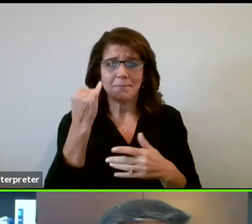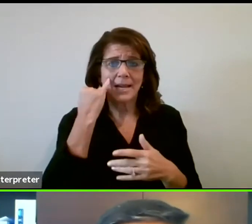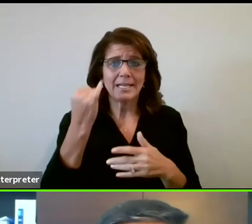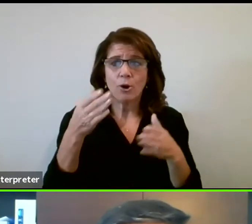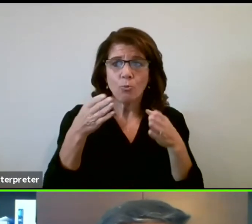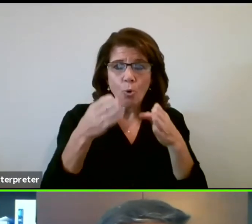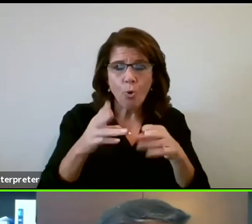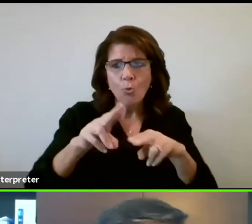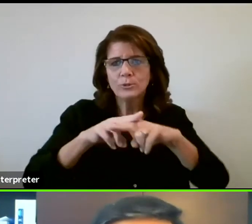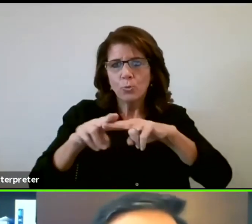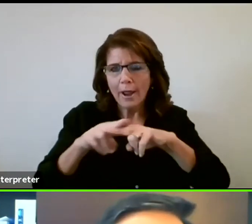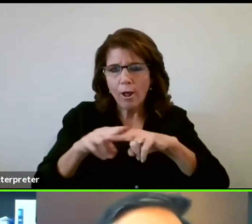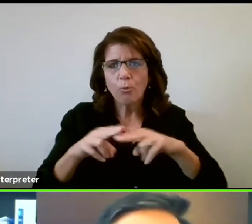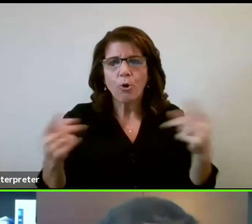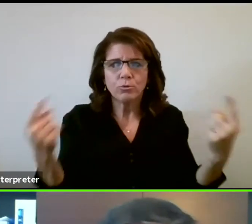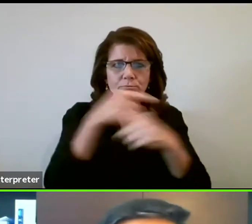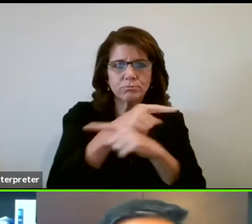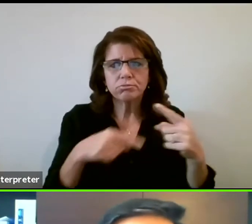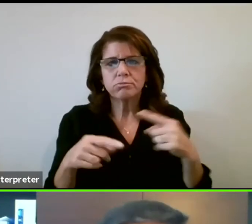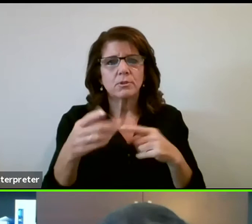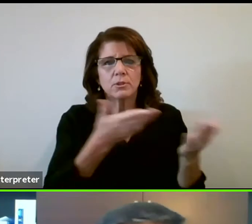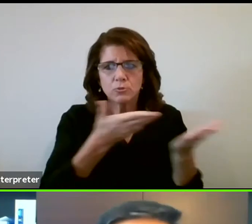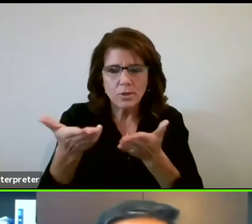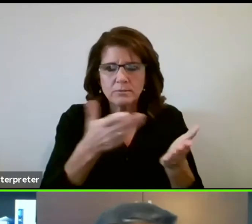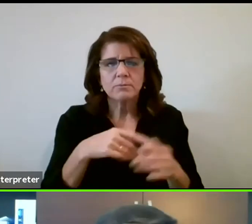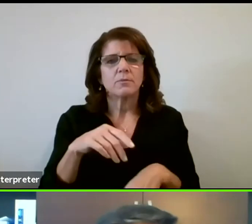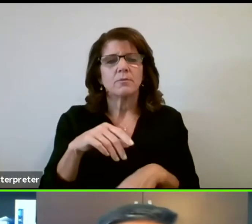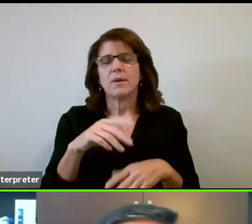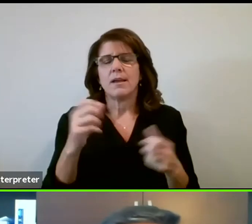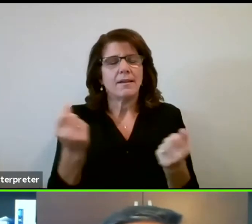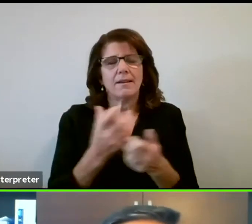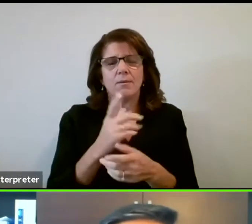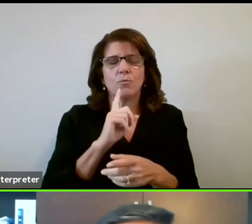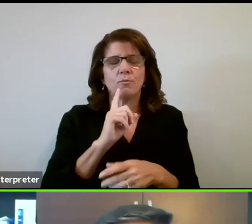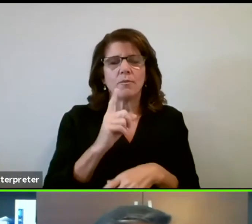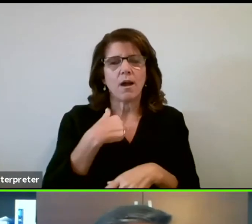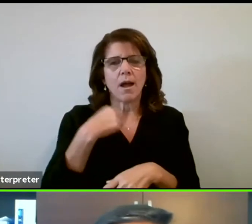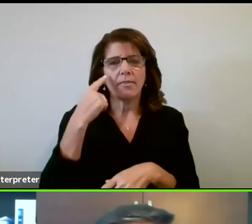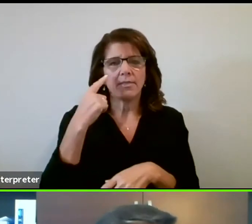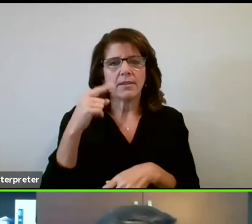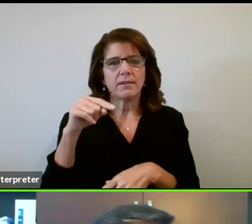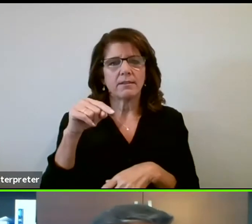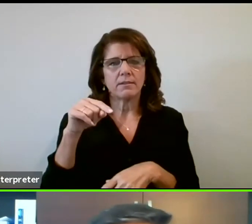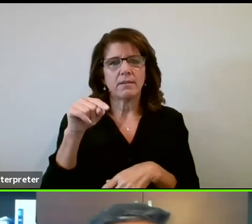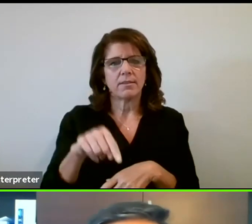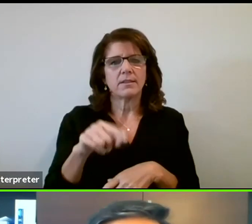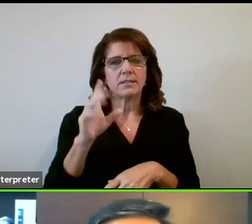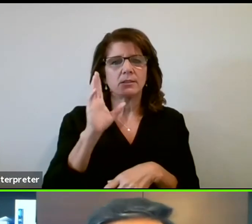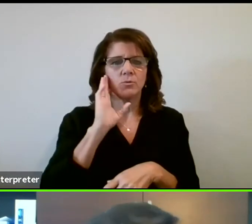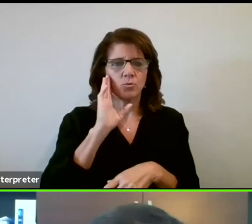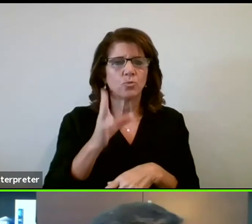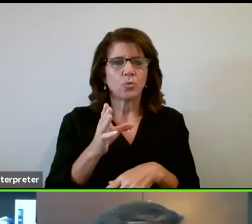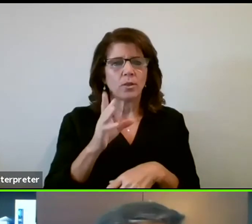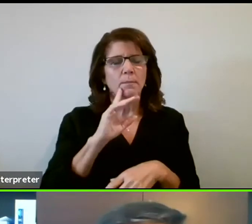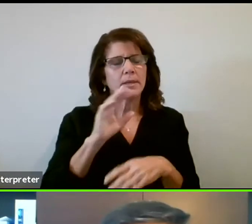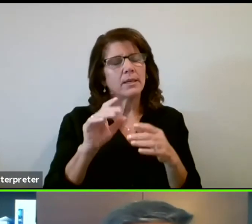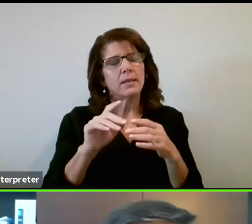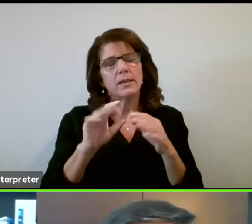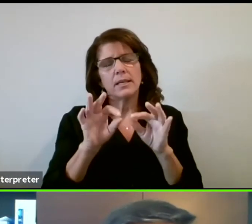and anything else that we have, right? So I think this is going to be